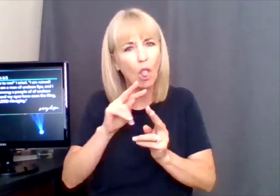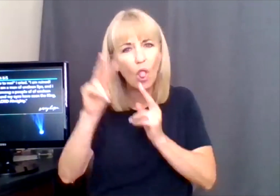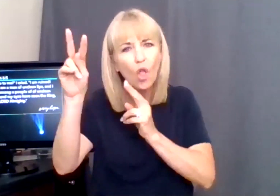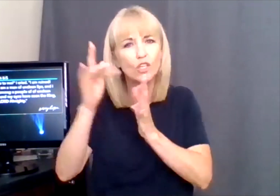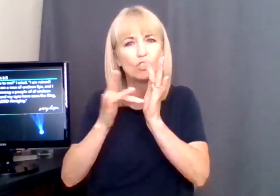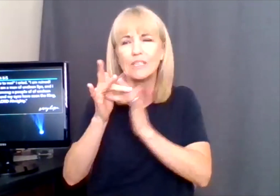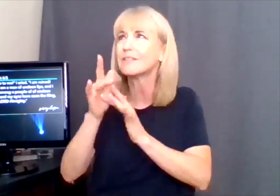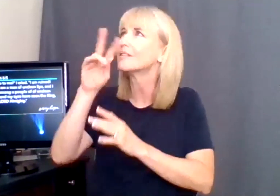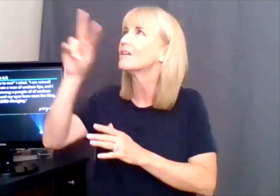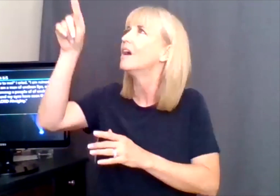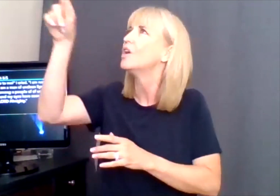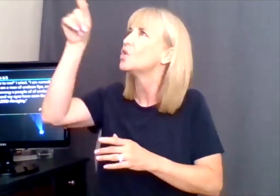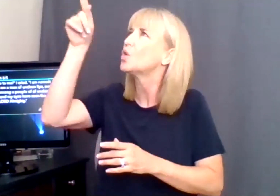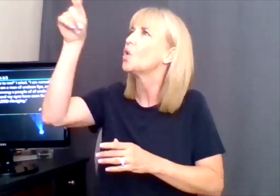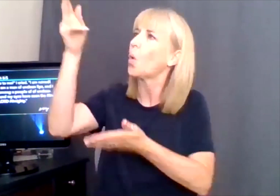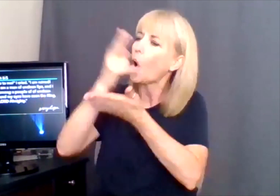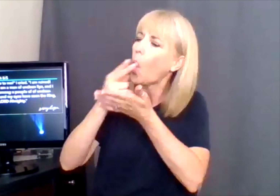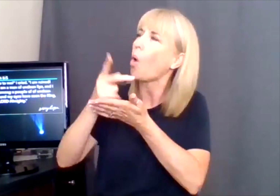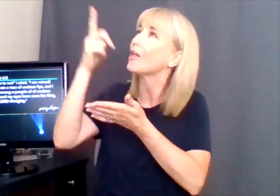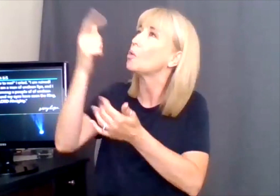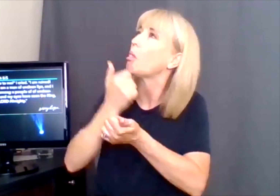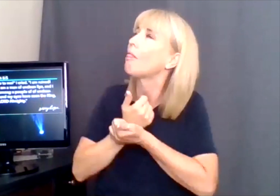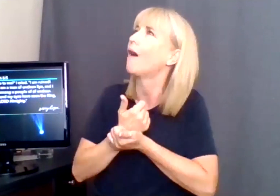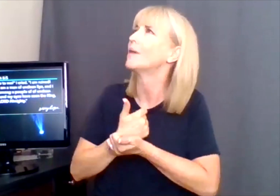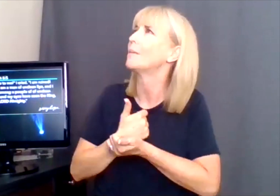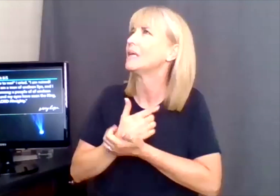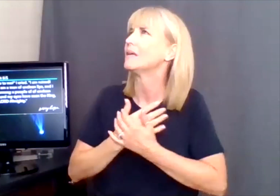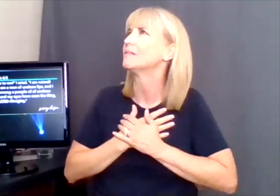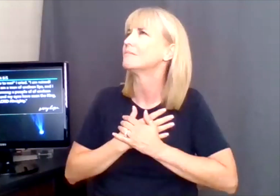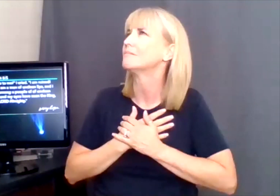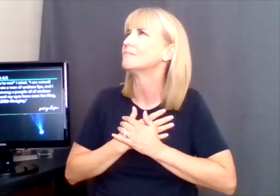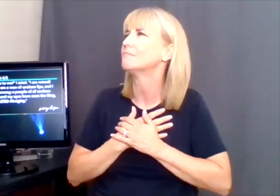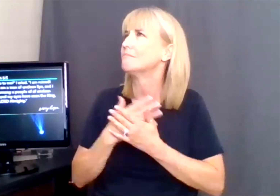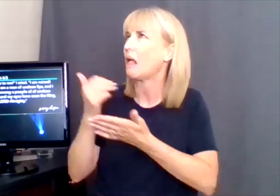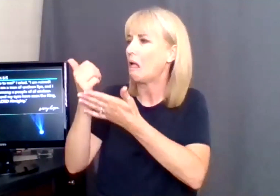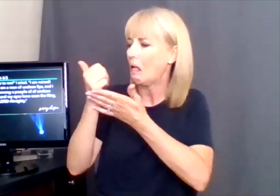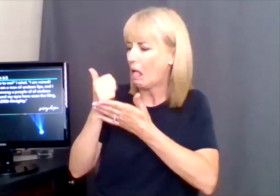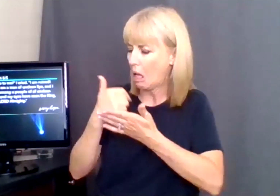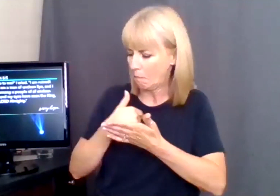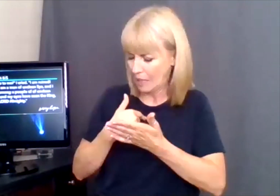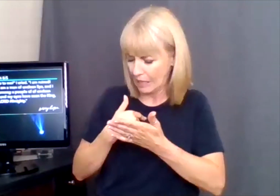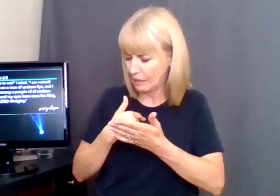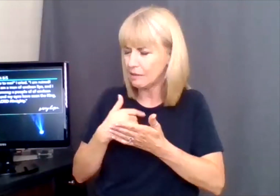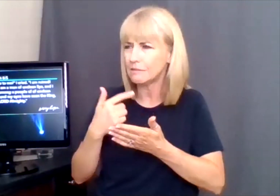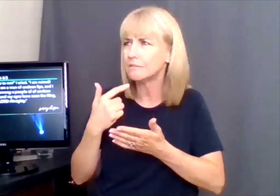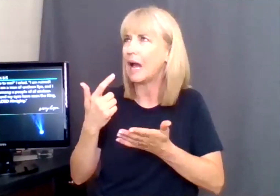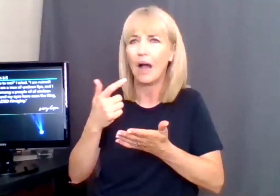you are holy. And you give me so much love. Maybe my response and yours should be that, woe is